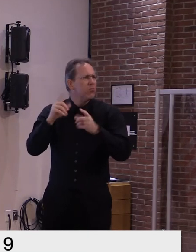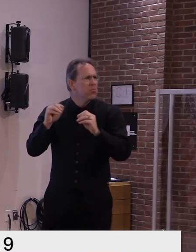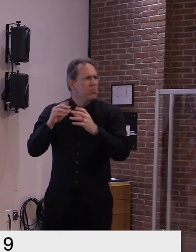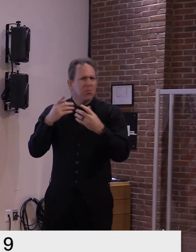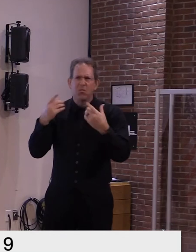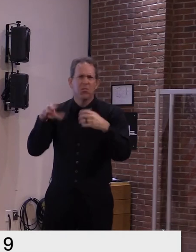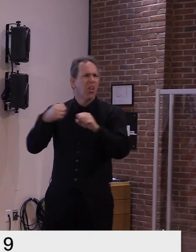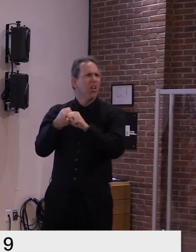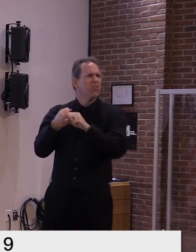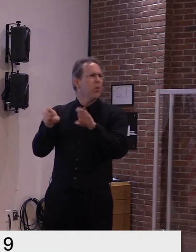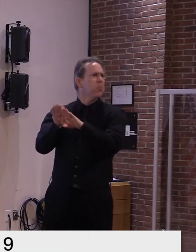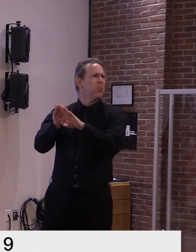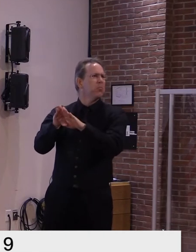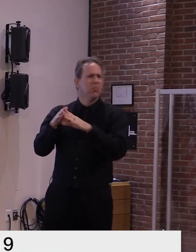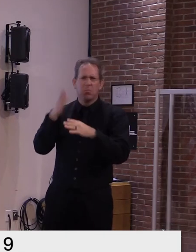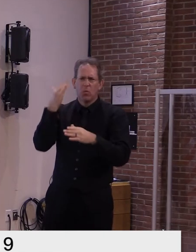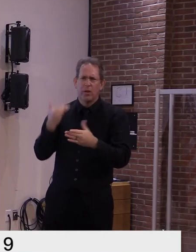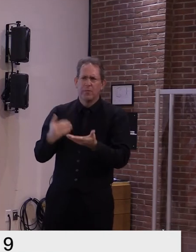Yeah, there are